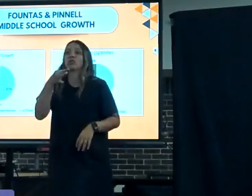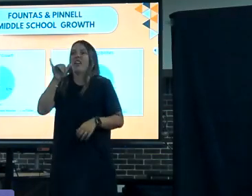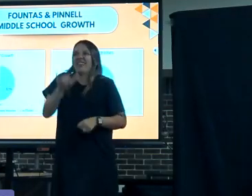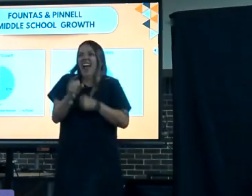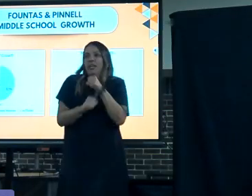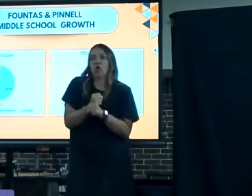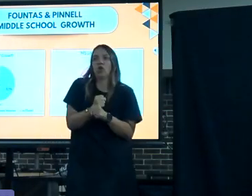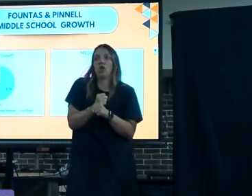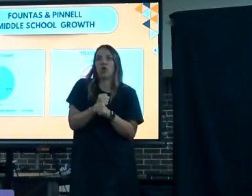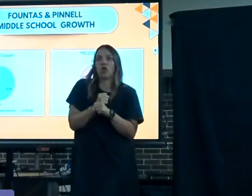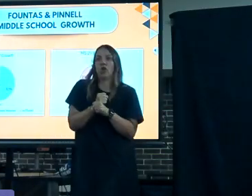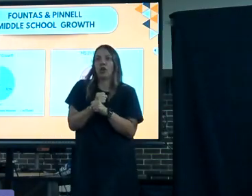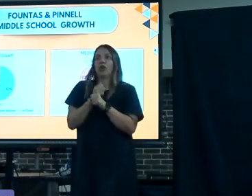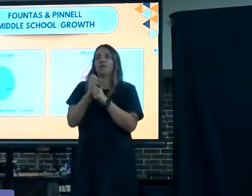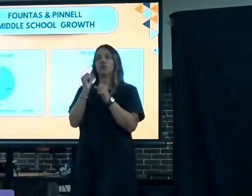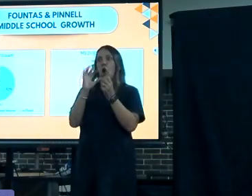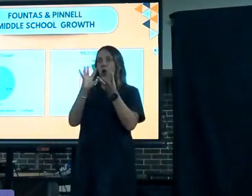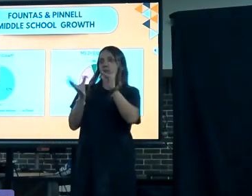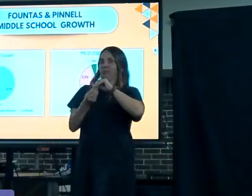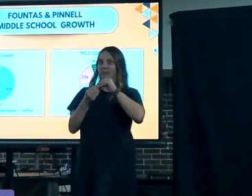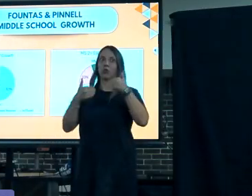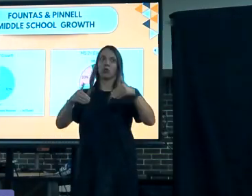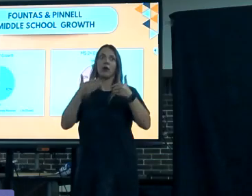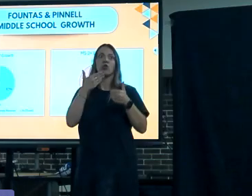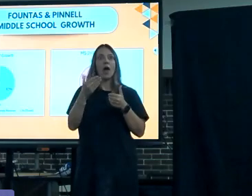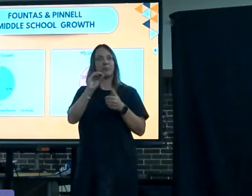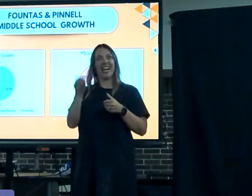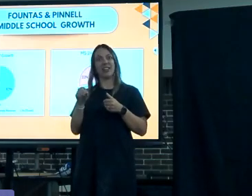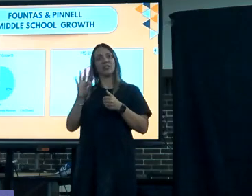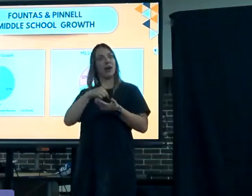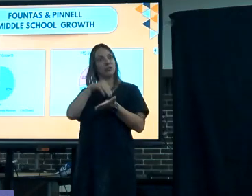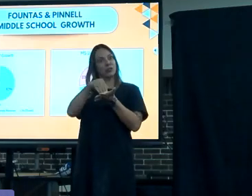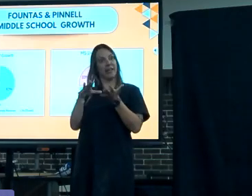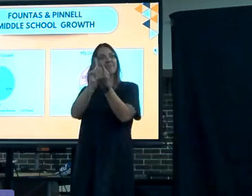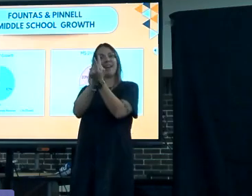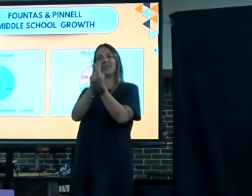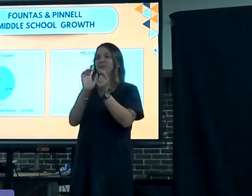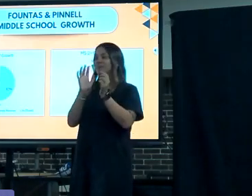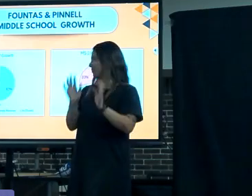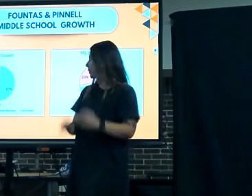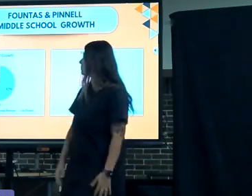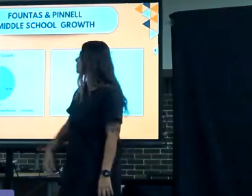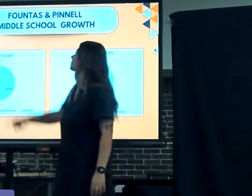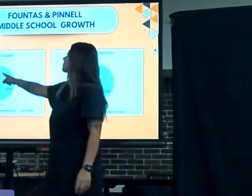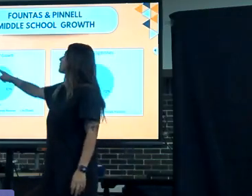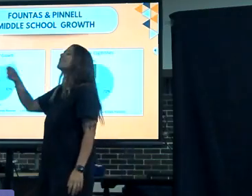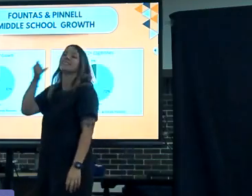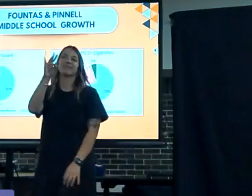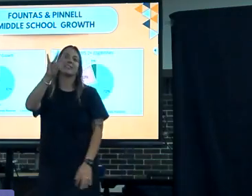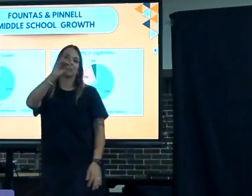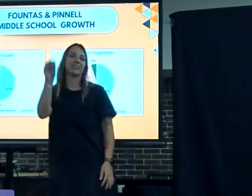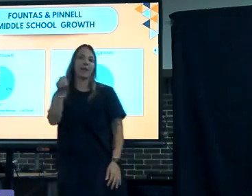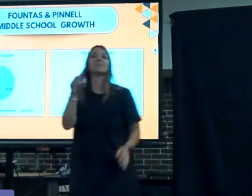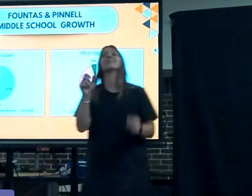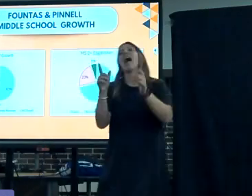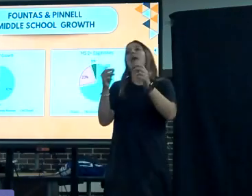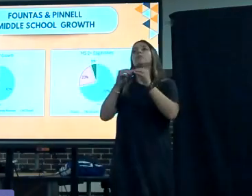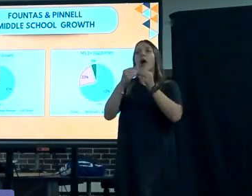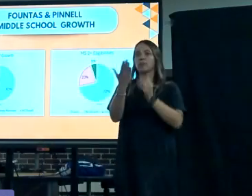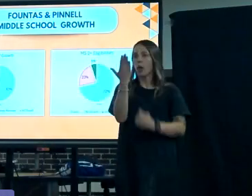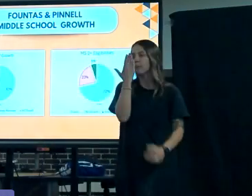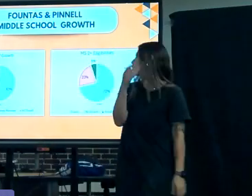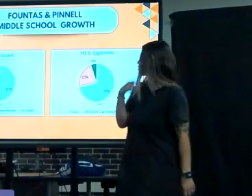16% that mastered that year, and then the other information on the slide. So it shows that the growth